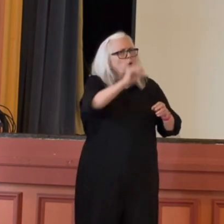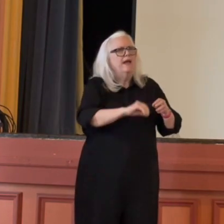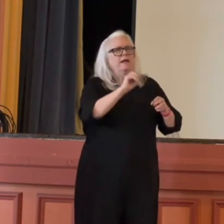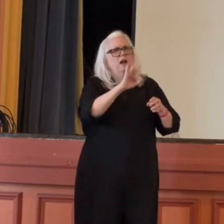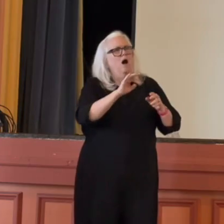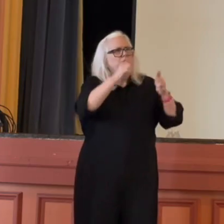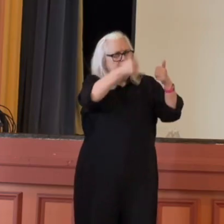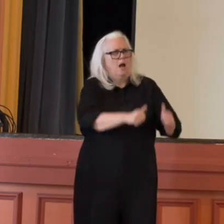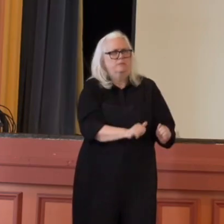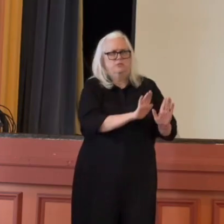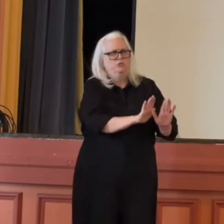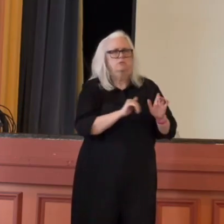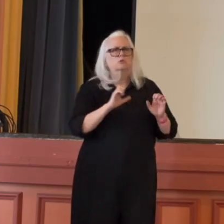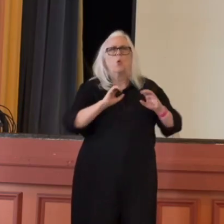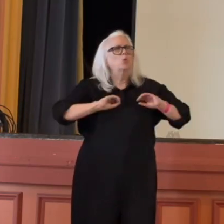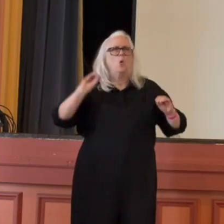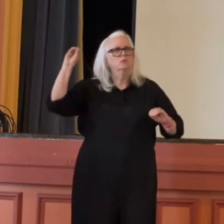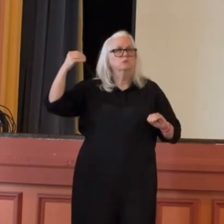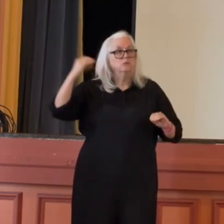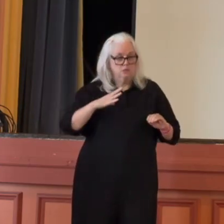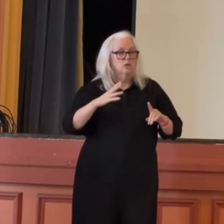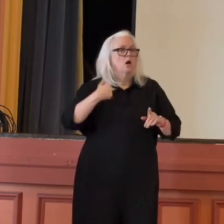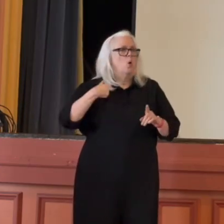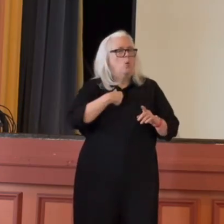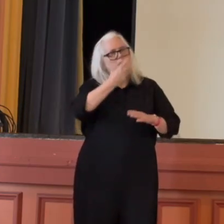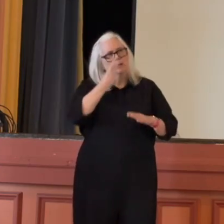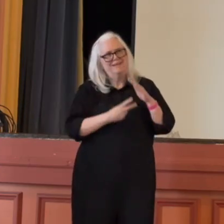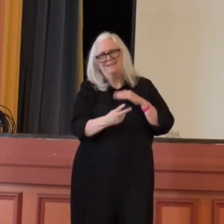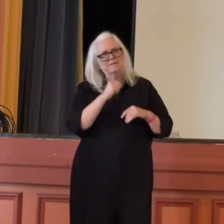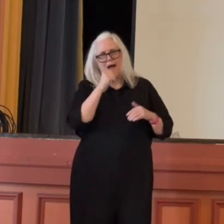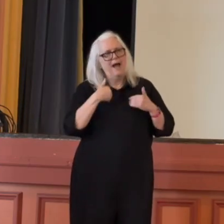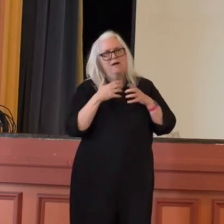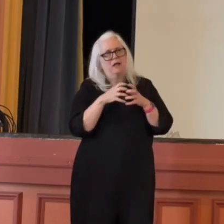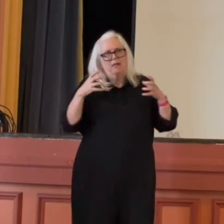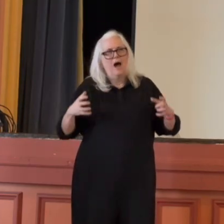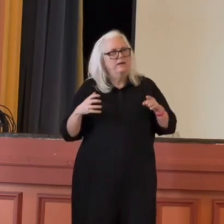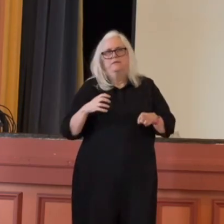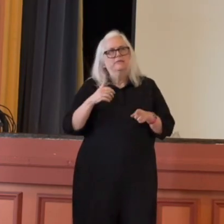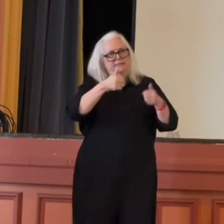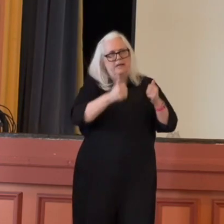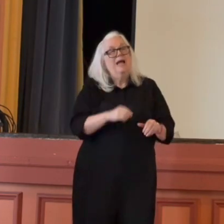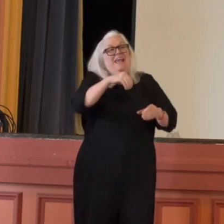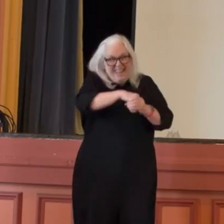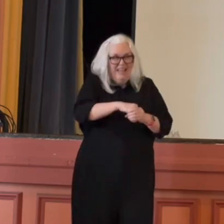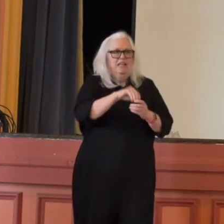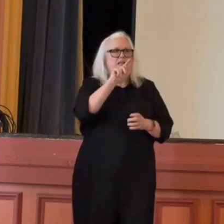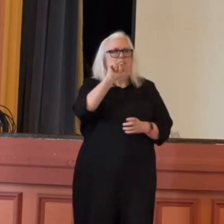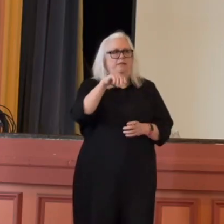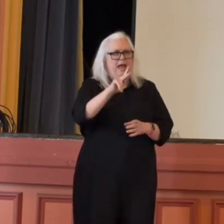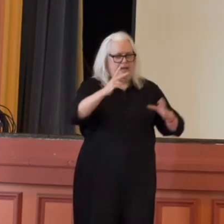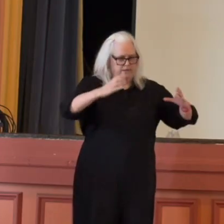of decomposition within these tanks. The decomposition really happens at the treatment facility, and